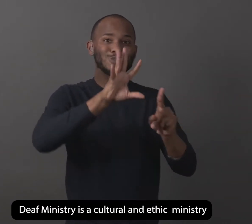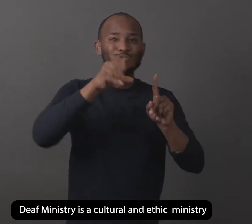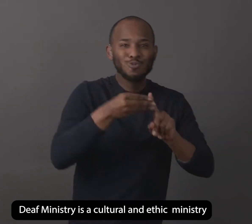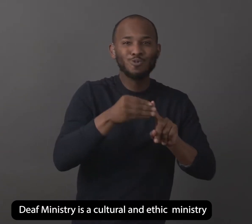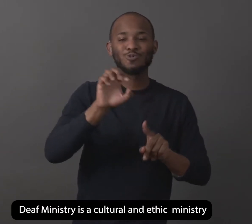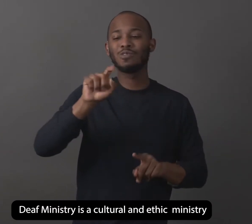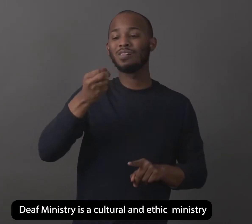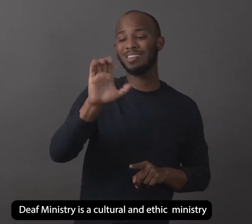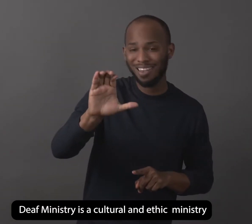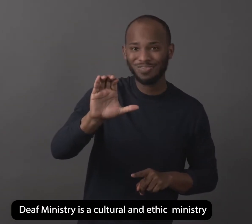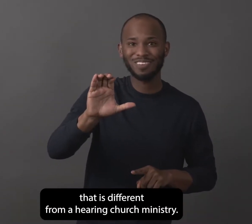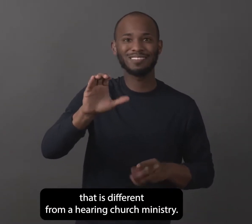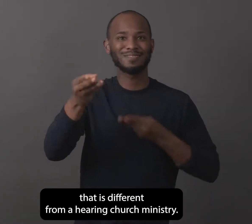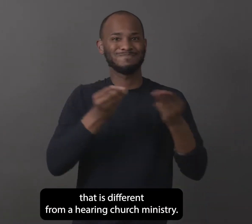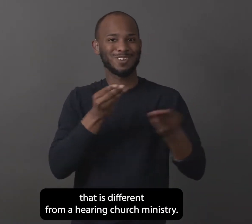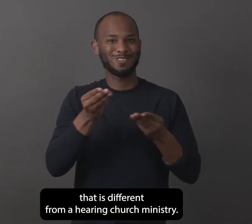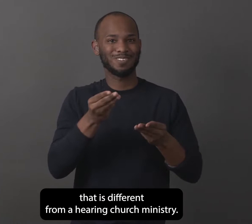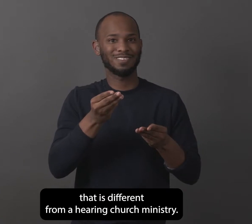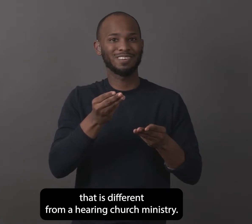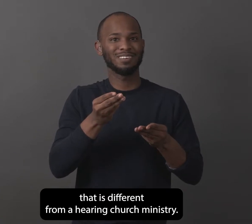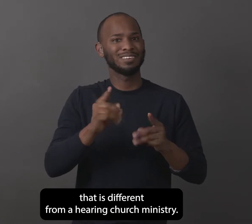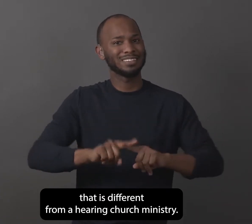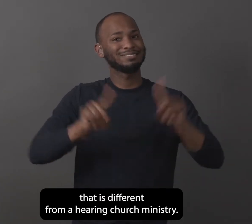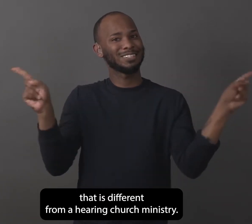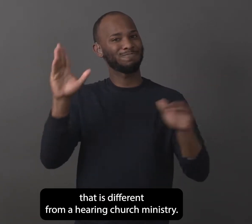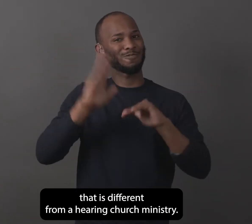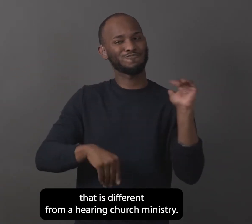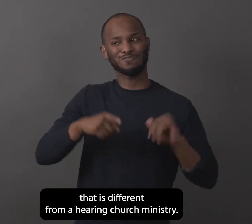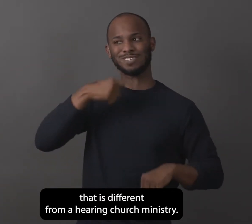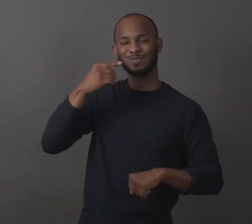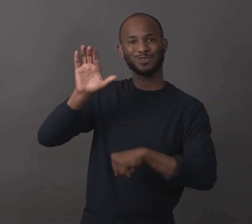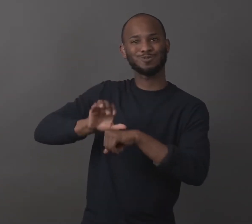and ethical ministry that is different from a hearing church ministry.